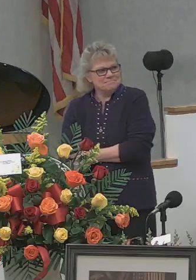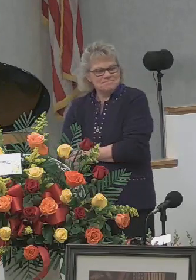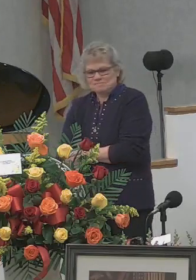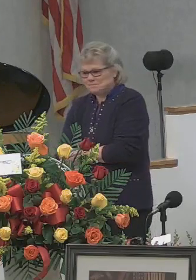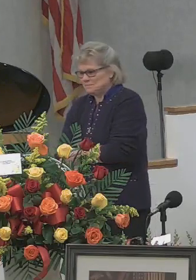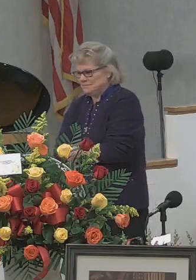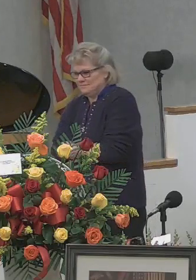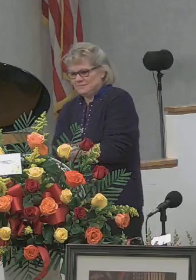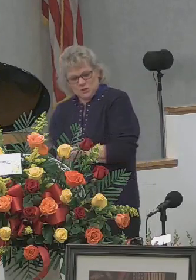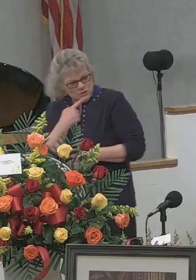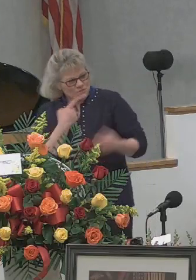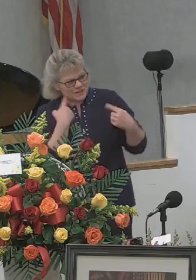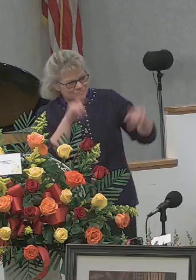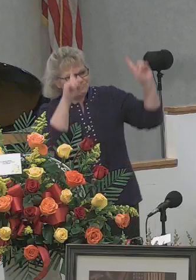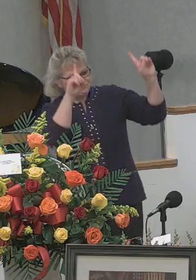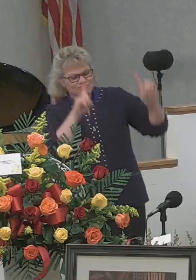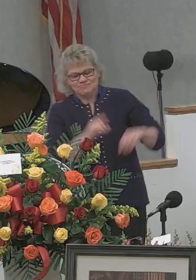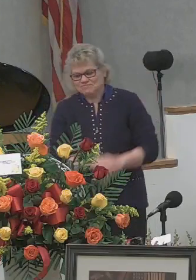You finally made it.